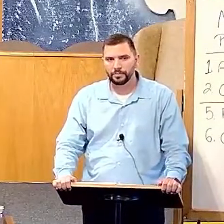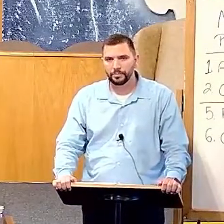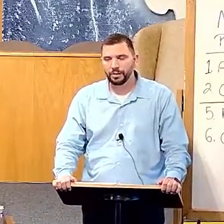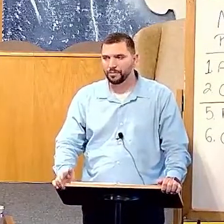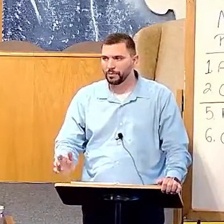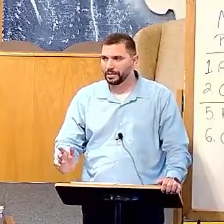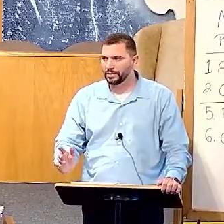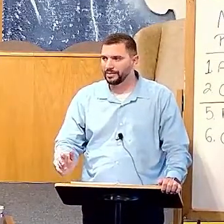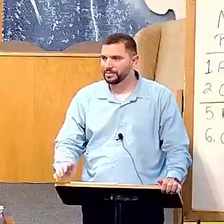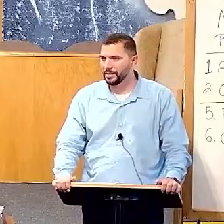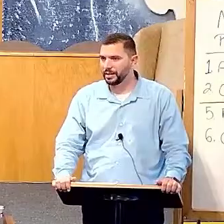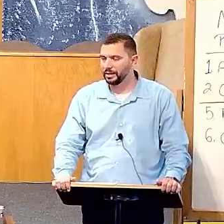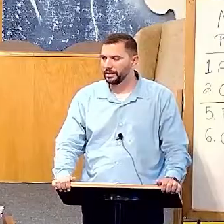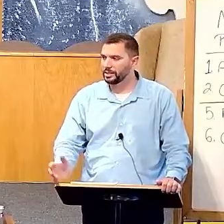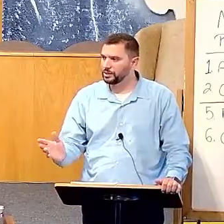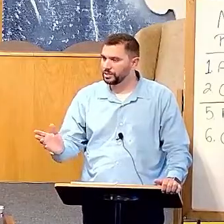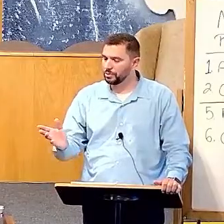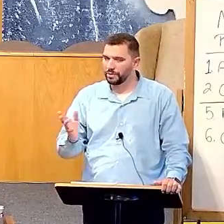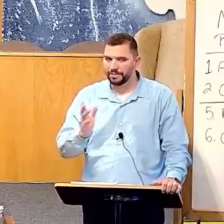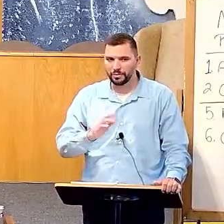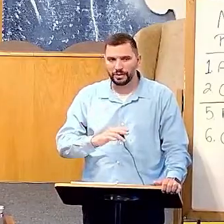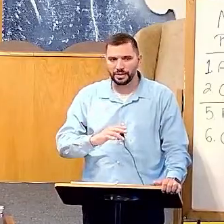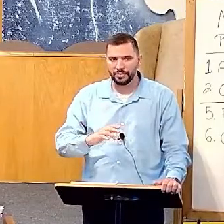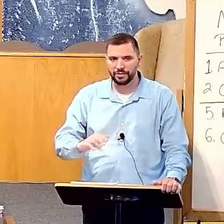before we leave today, unless you guys want to review anything we've gone over.